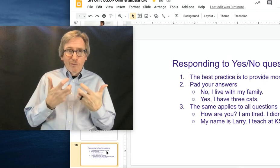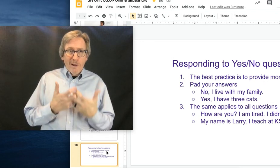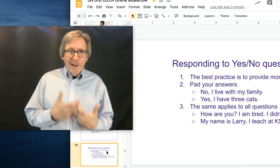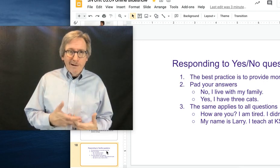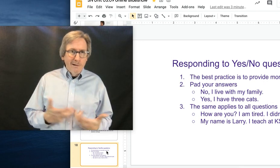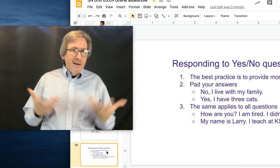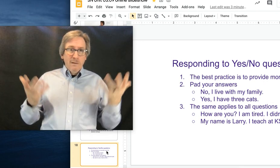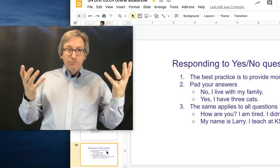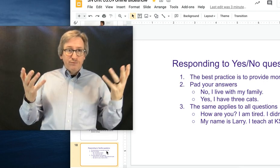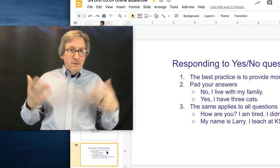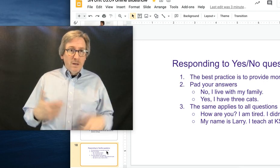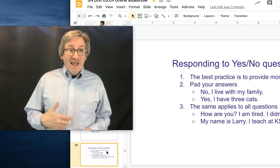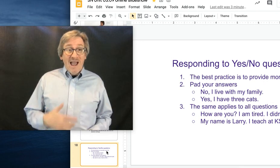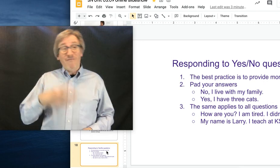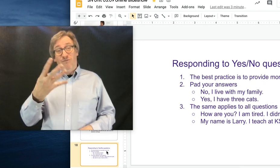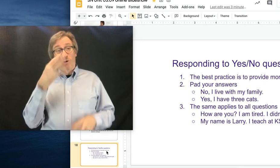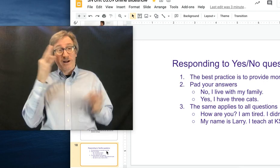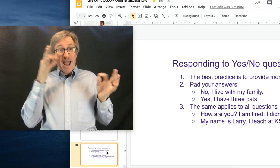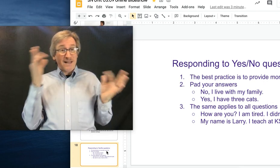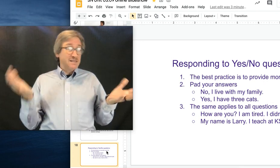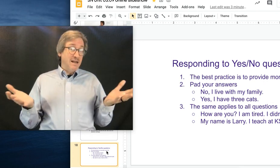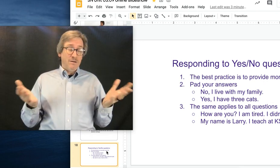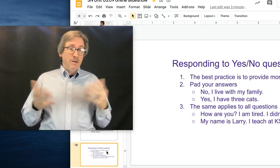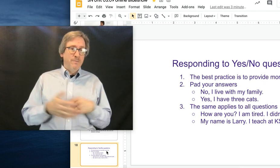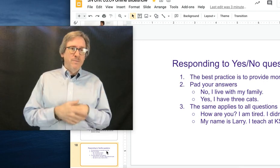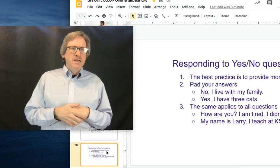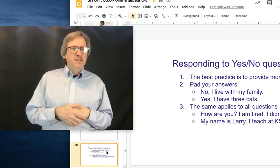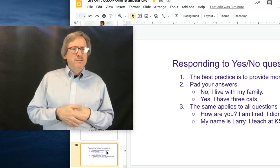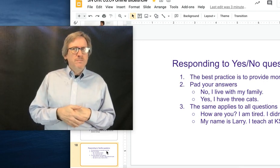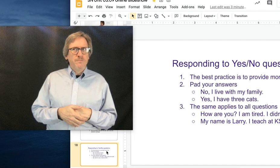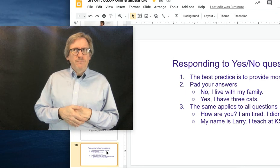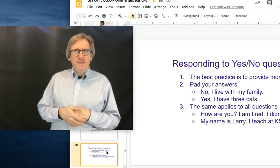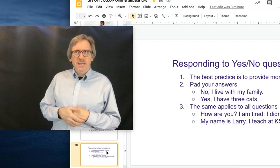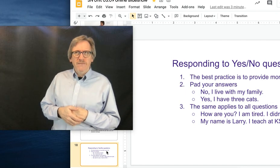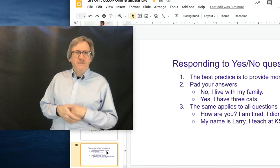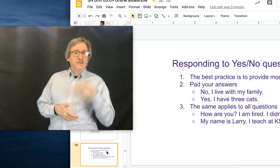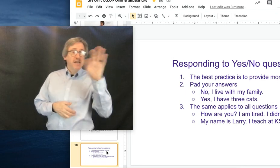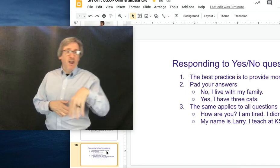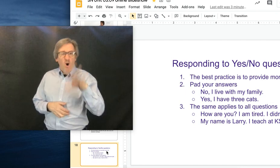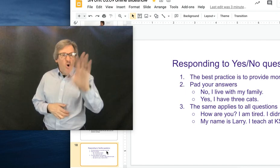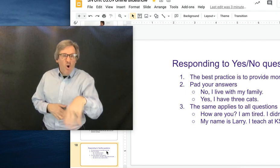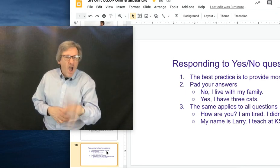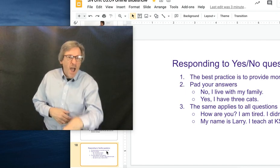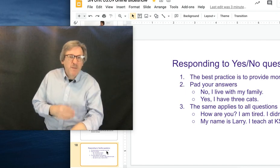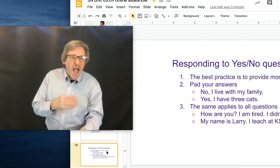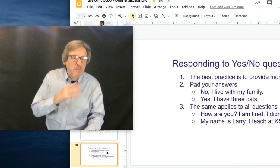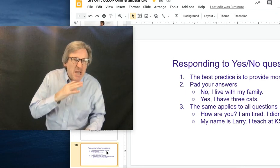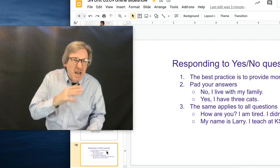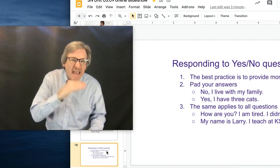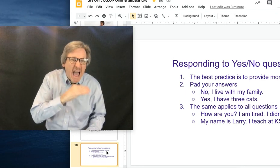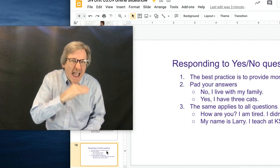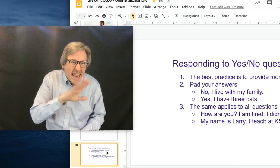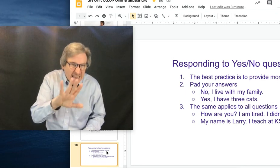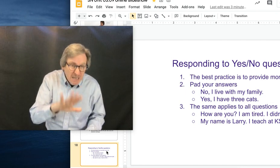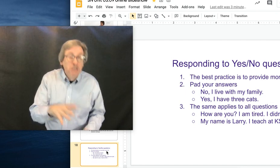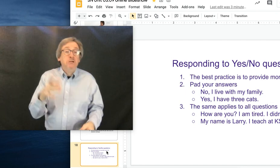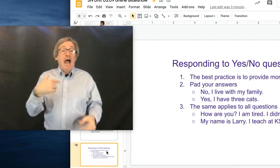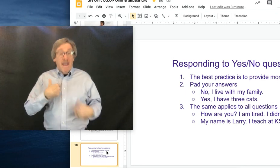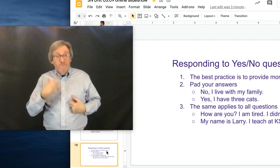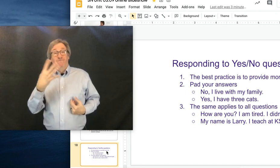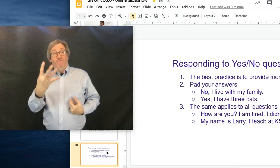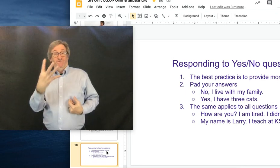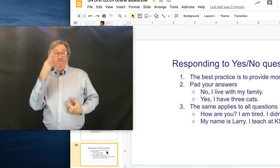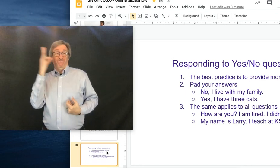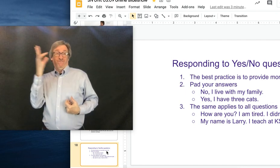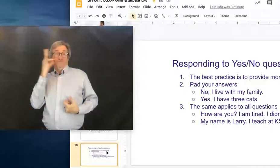one roommate, have 4 cats. I don't, even if you say, oh, I'm going to